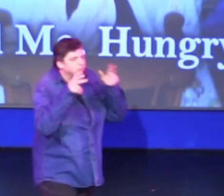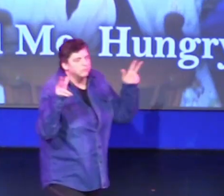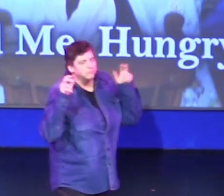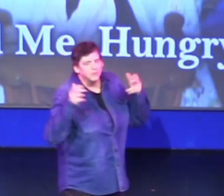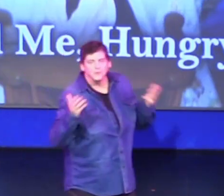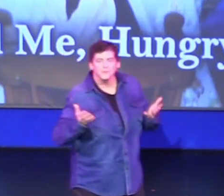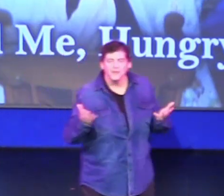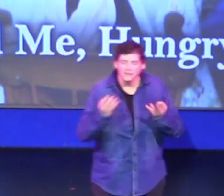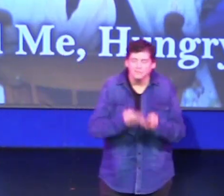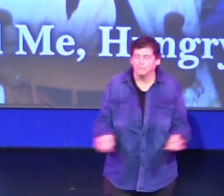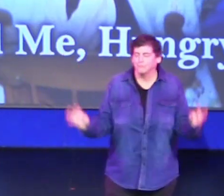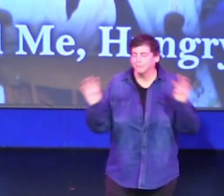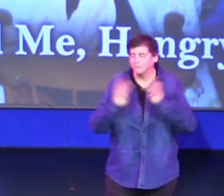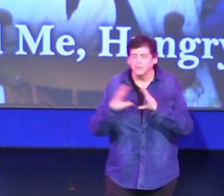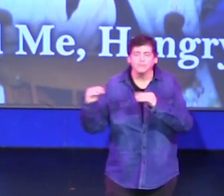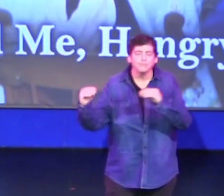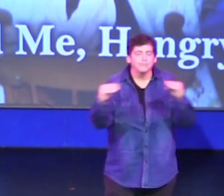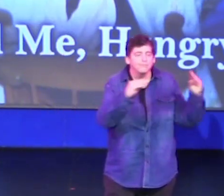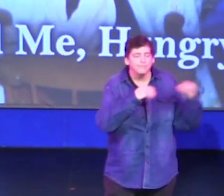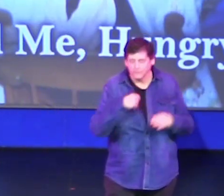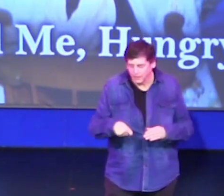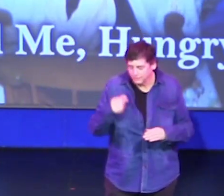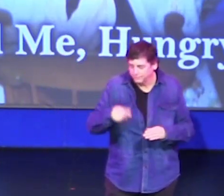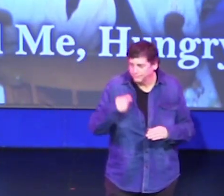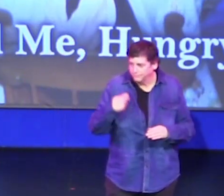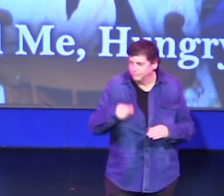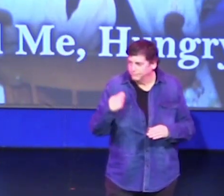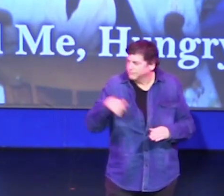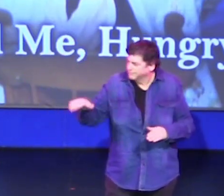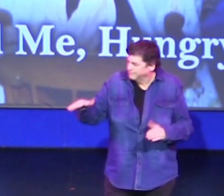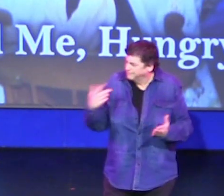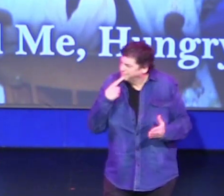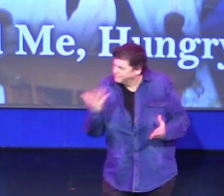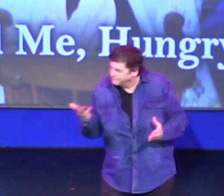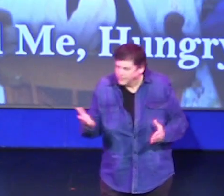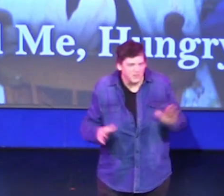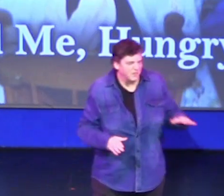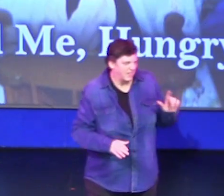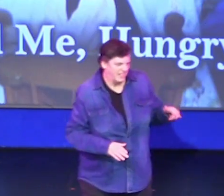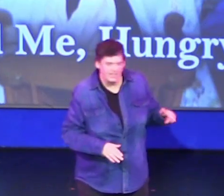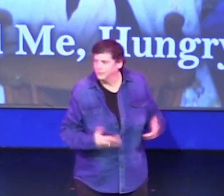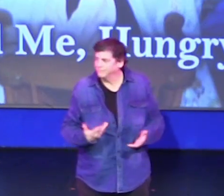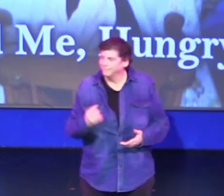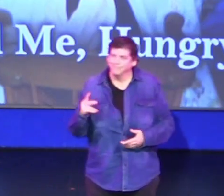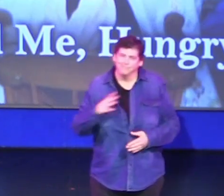We know that tired story that many of us have experienced, sitting at the dinner table with our hearing family members and